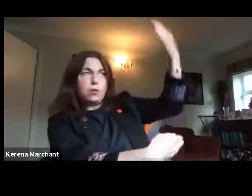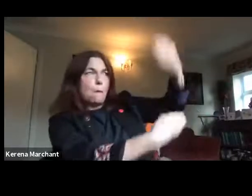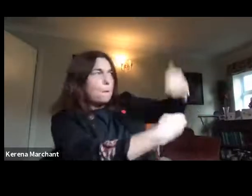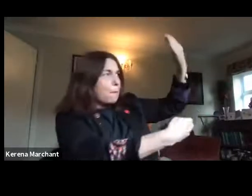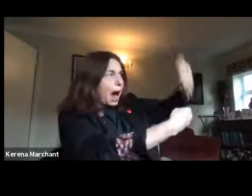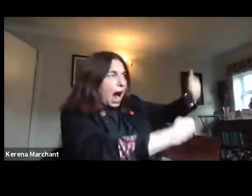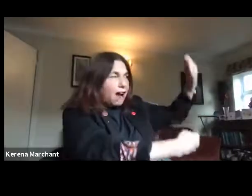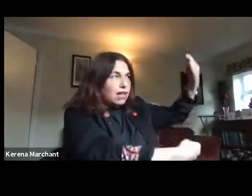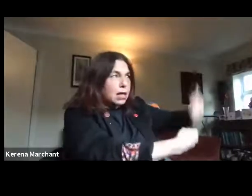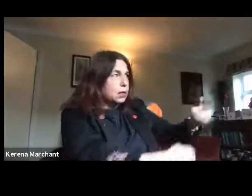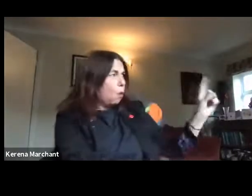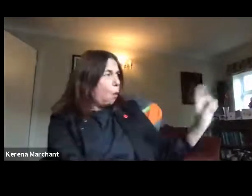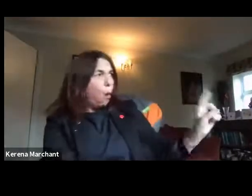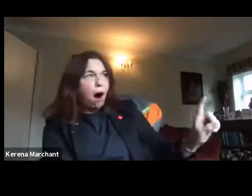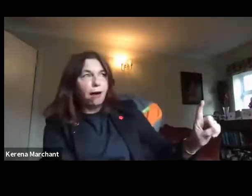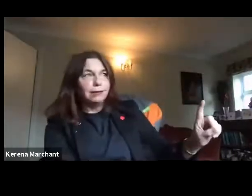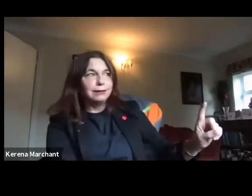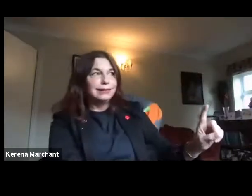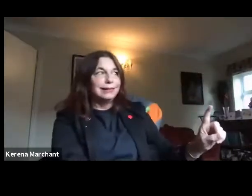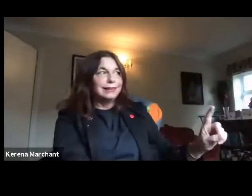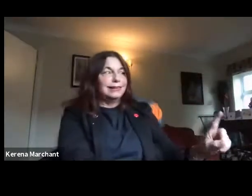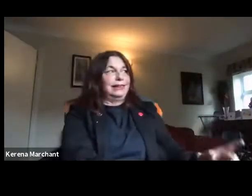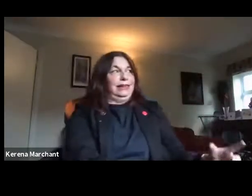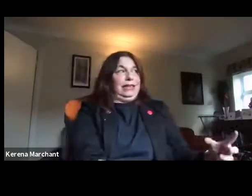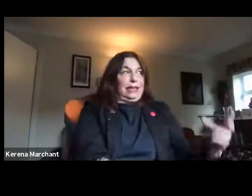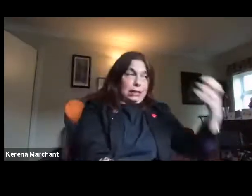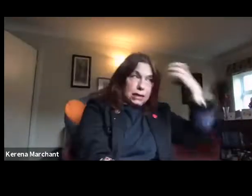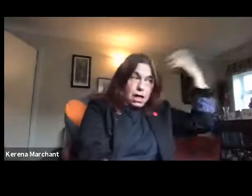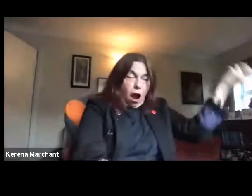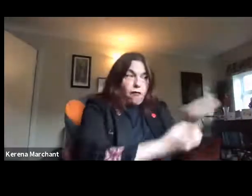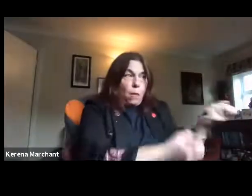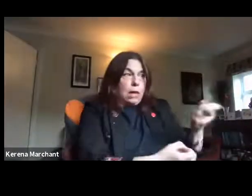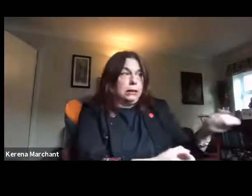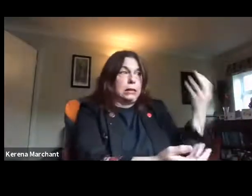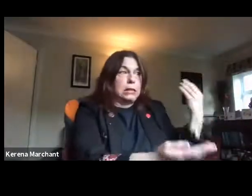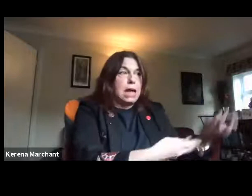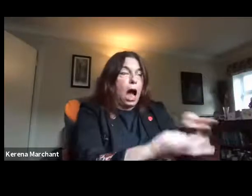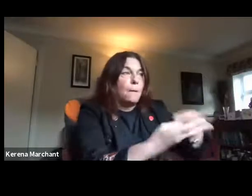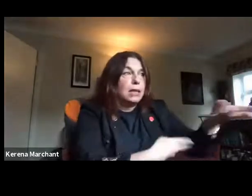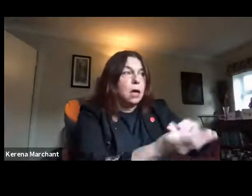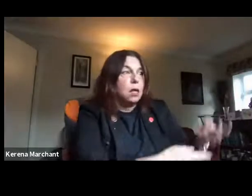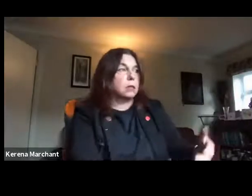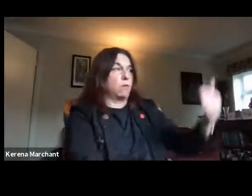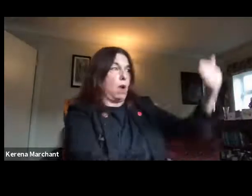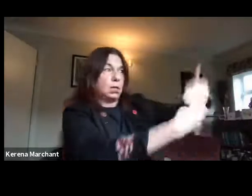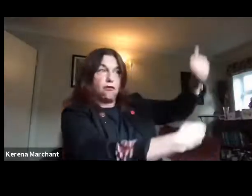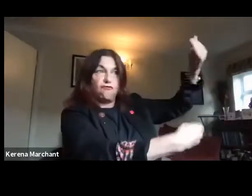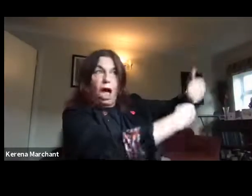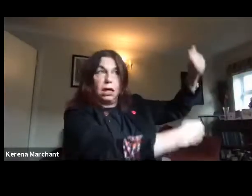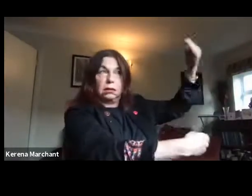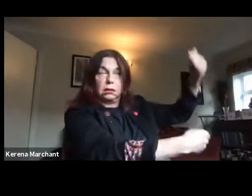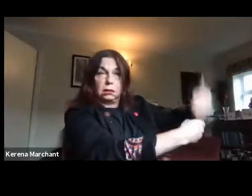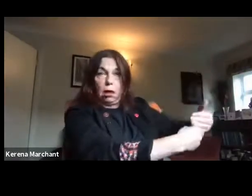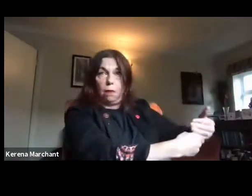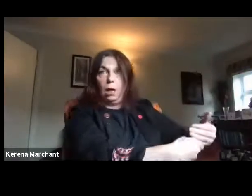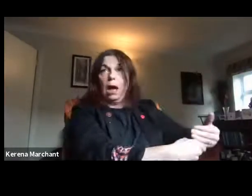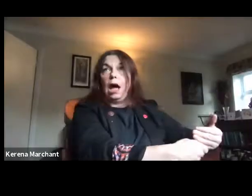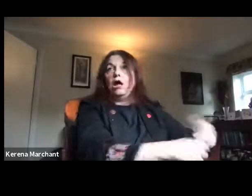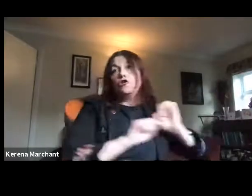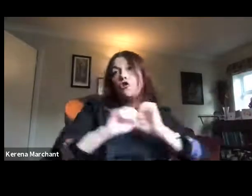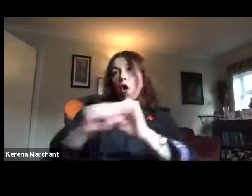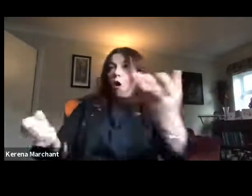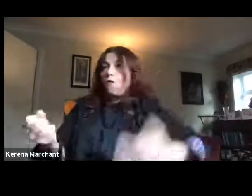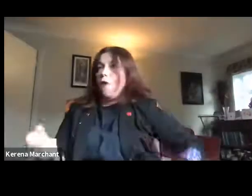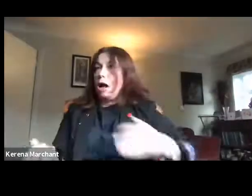And that means that we're too busy doing that we don't see the barrier that the government and capitalism have erected help.